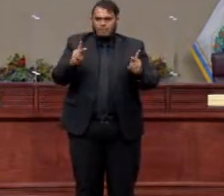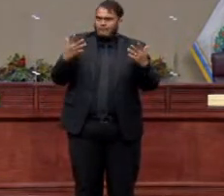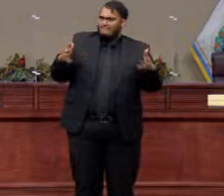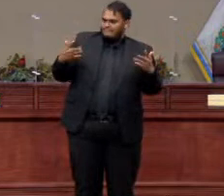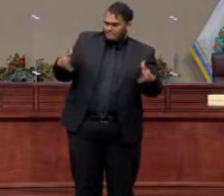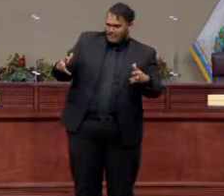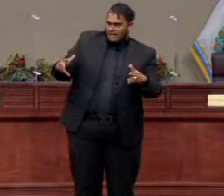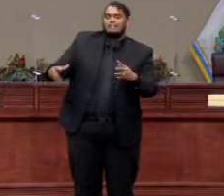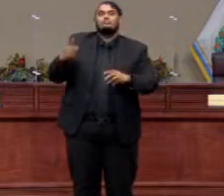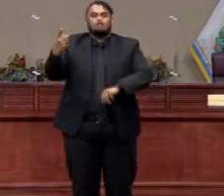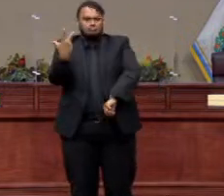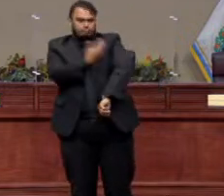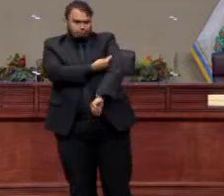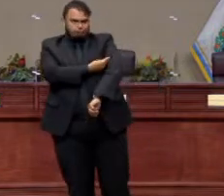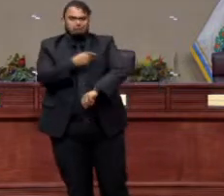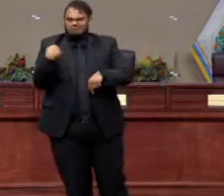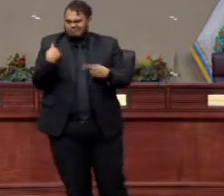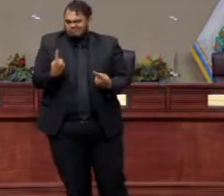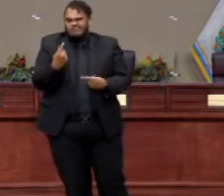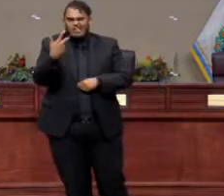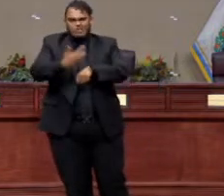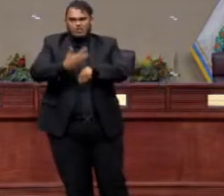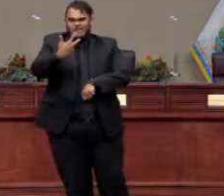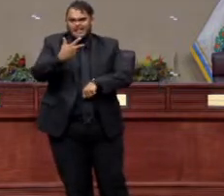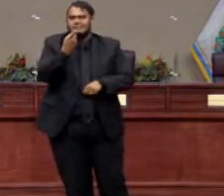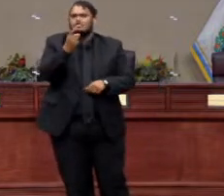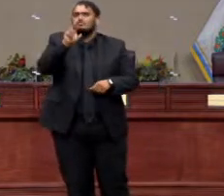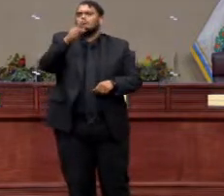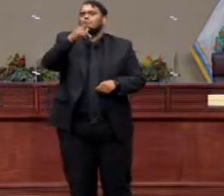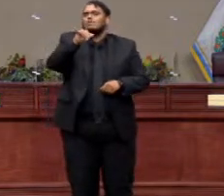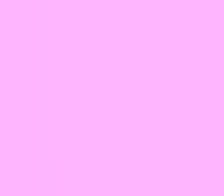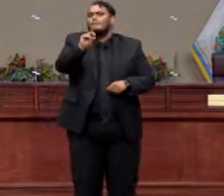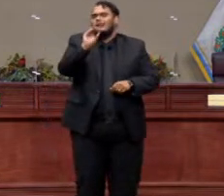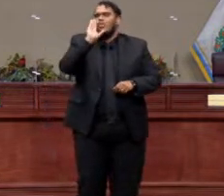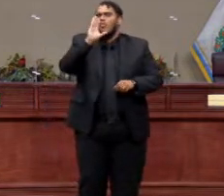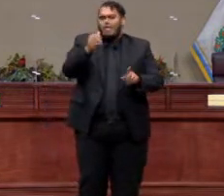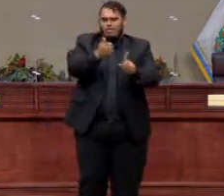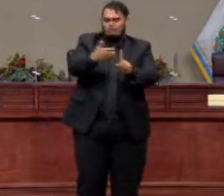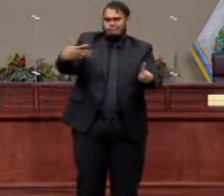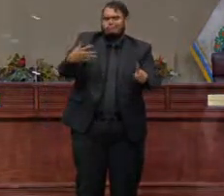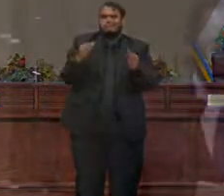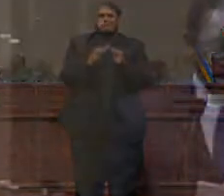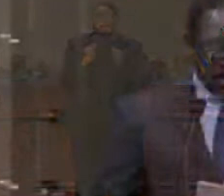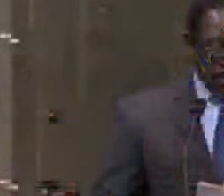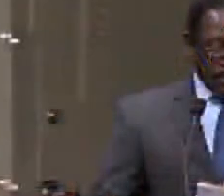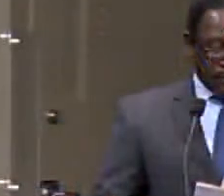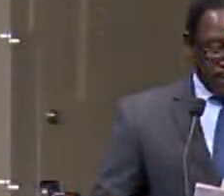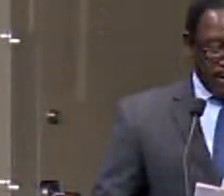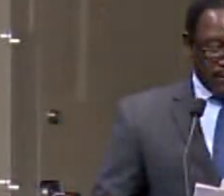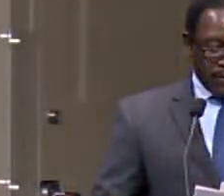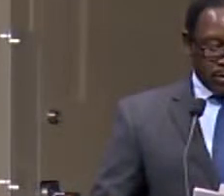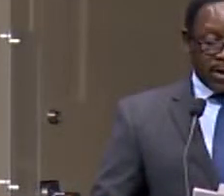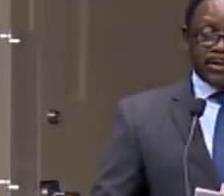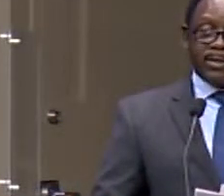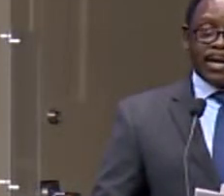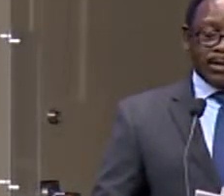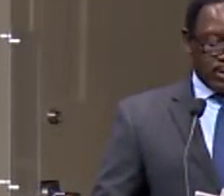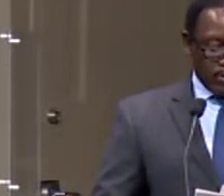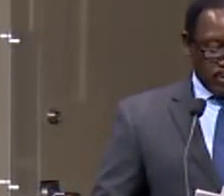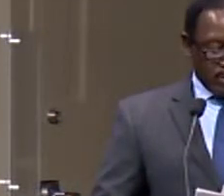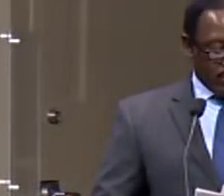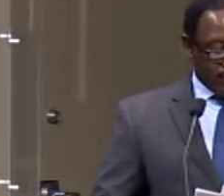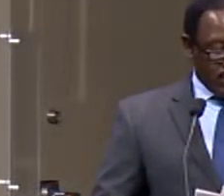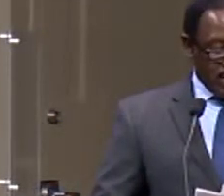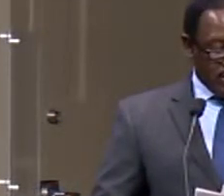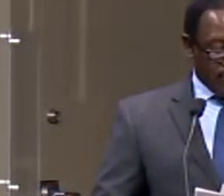Dr. Pino will share more about the details. You can also get your free first or second